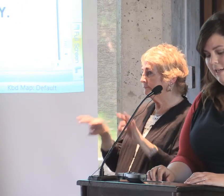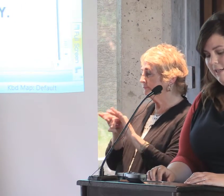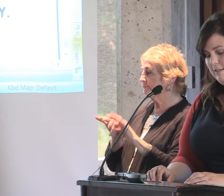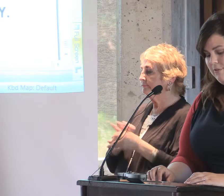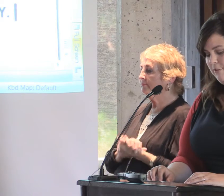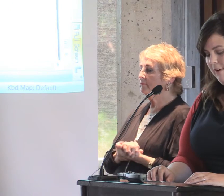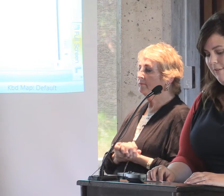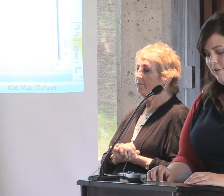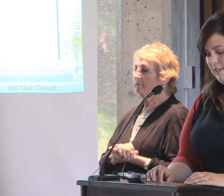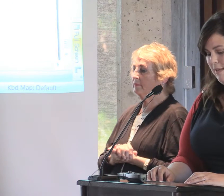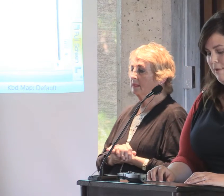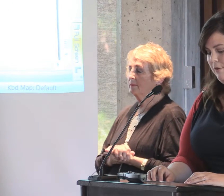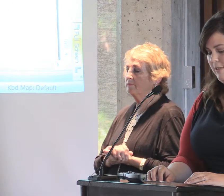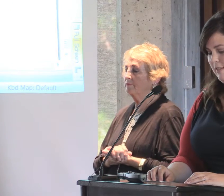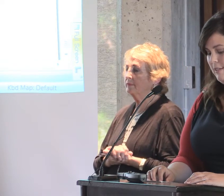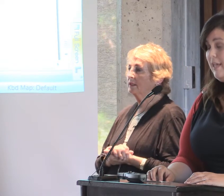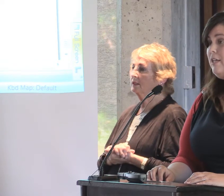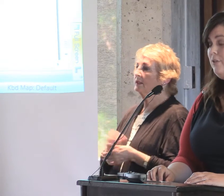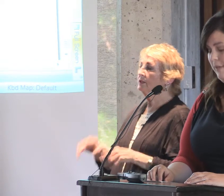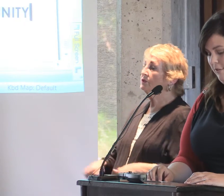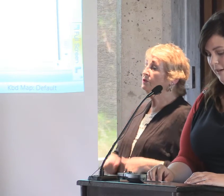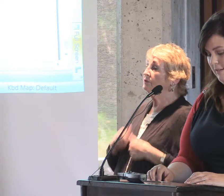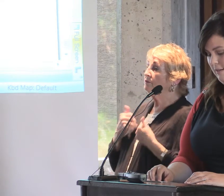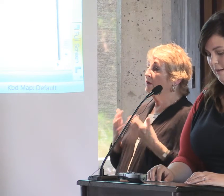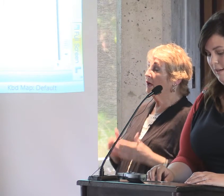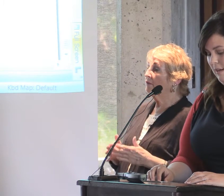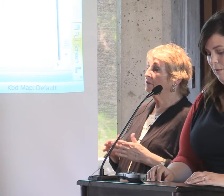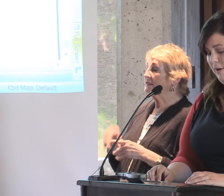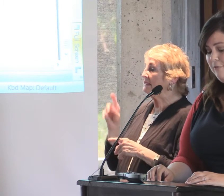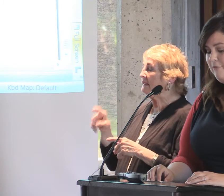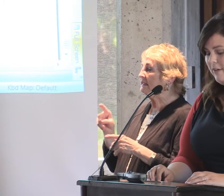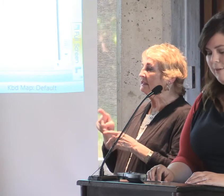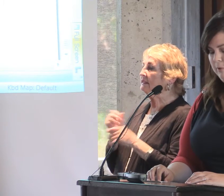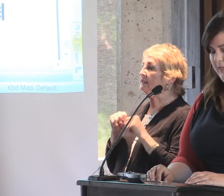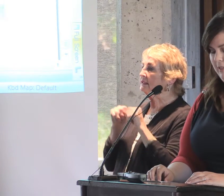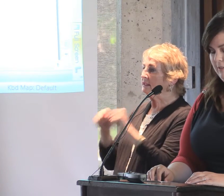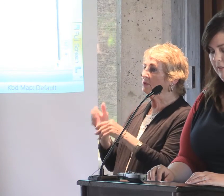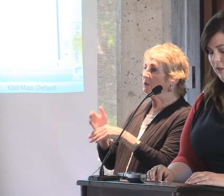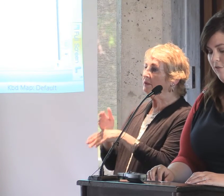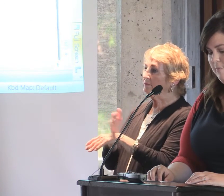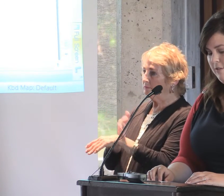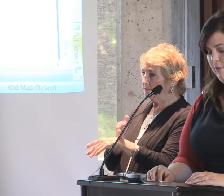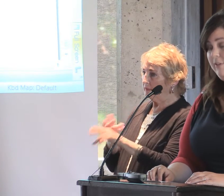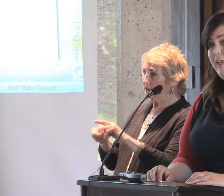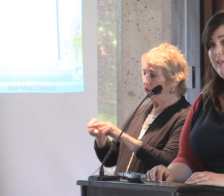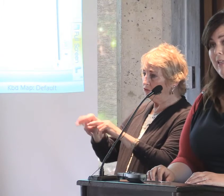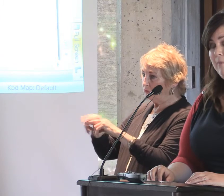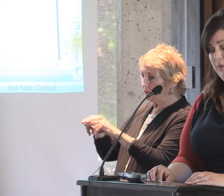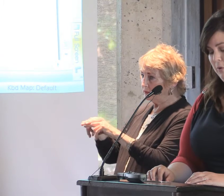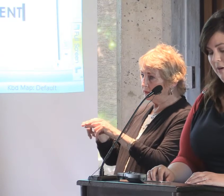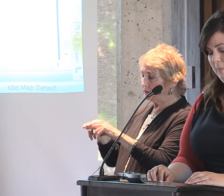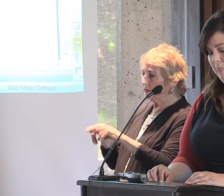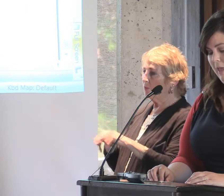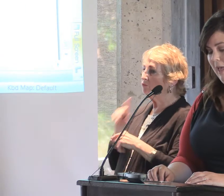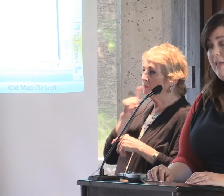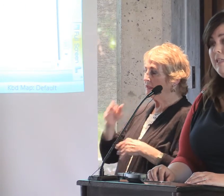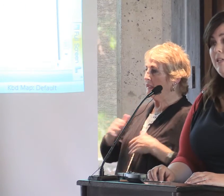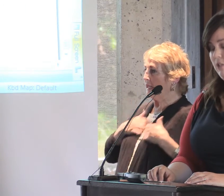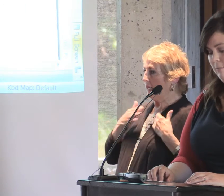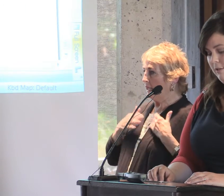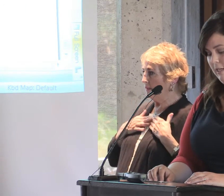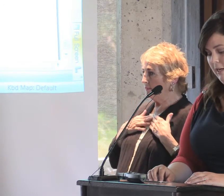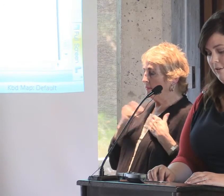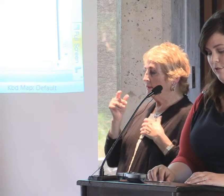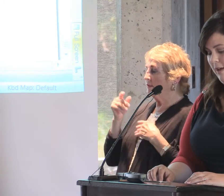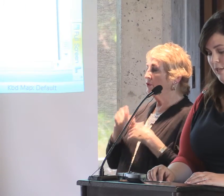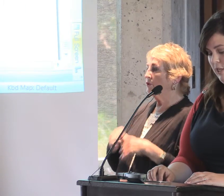As the needs of survivors and communities continue to increase, we are very pleased that the Government of Newfoundland and Labrador has launched